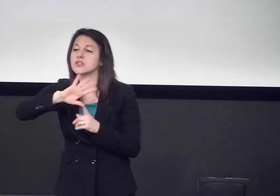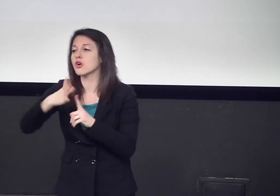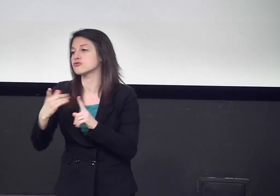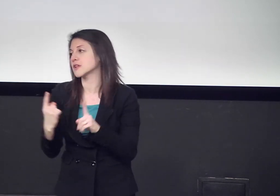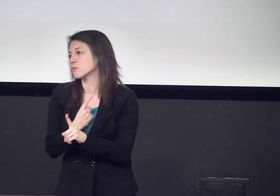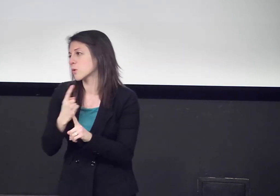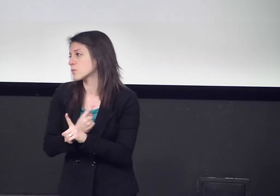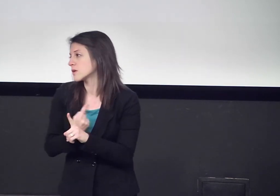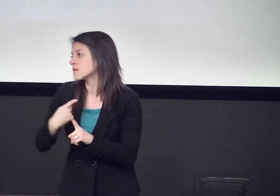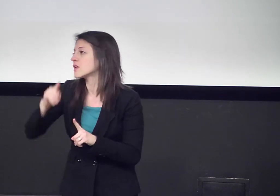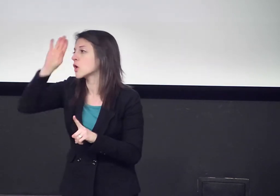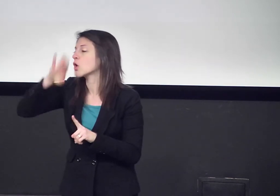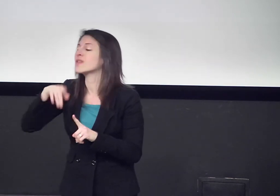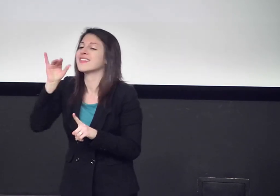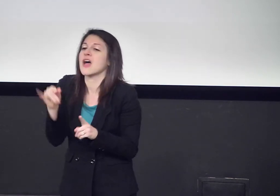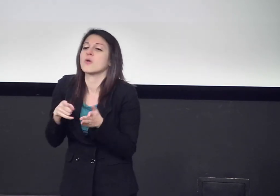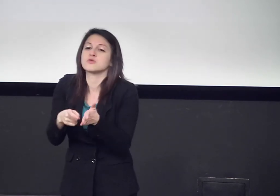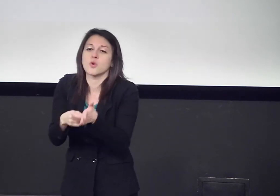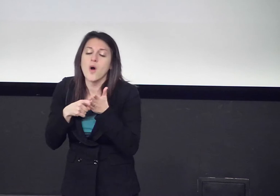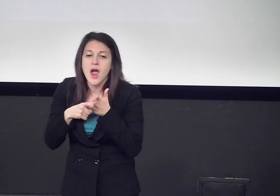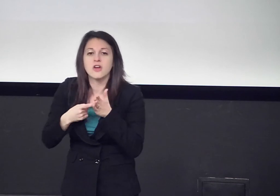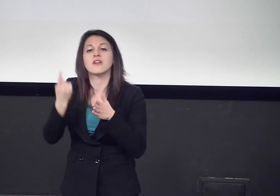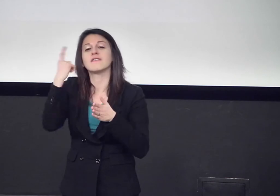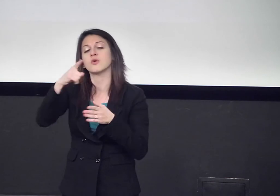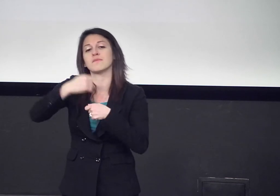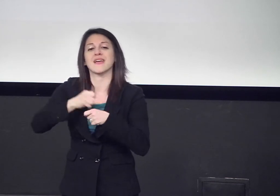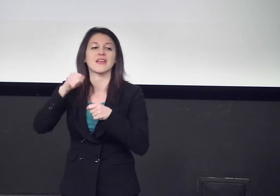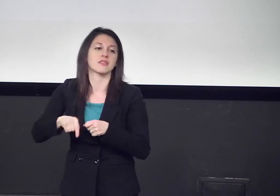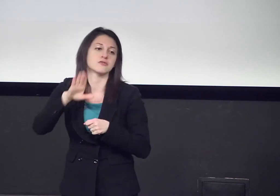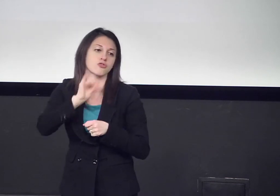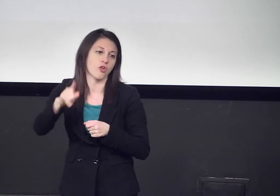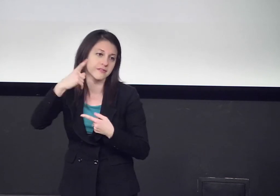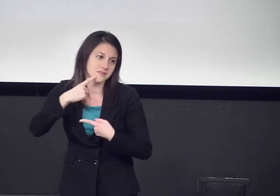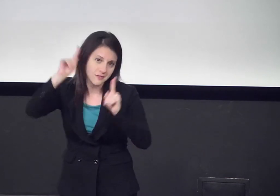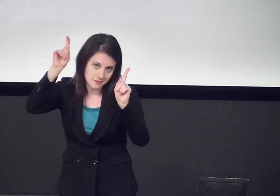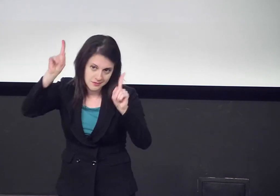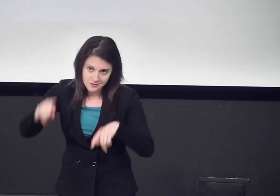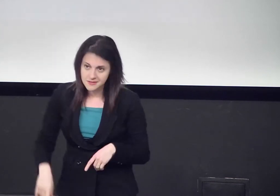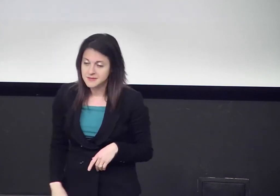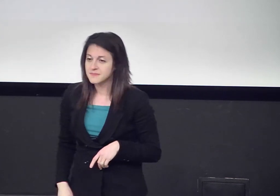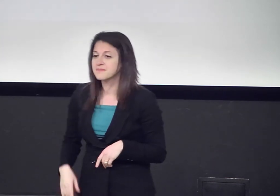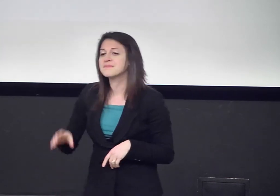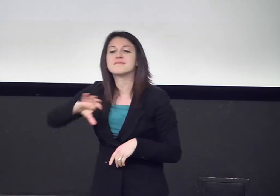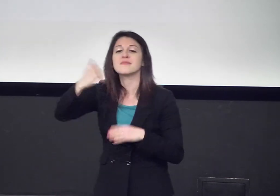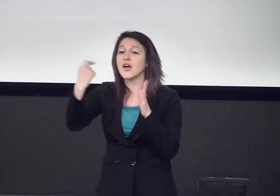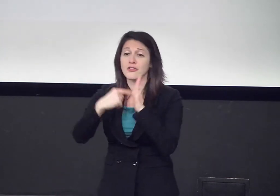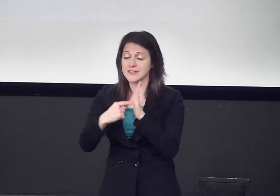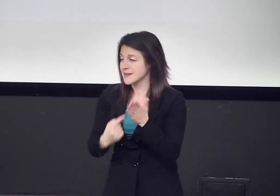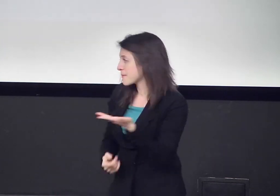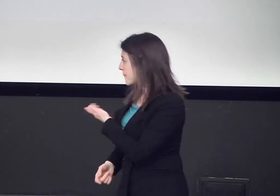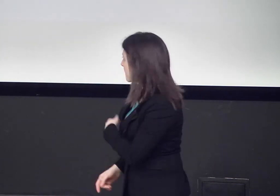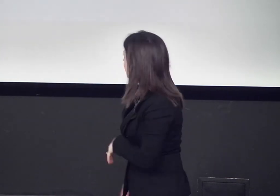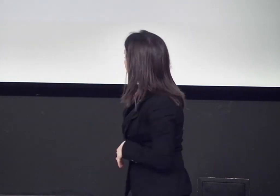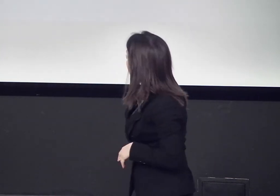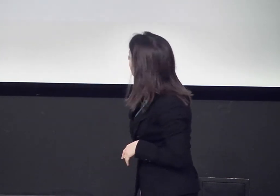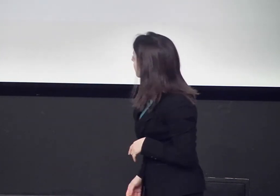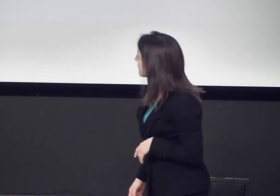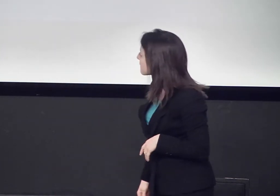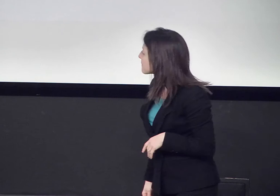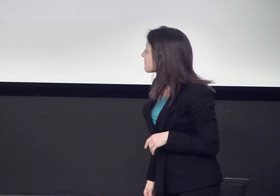screen. And when the hearing person came on the phone, the interpreter responded by saying that the person was in the other